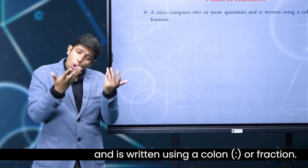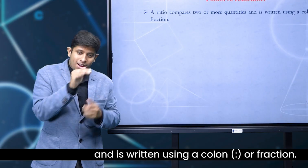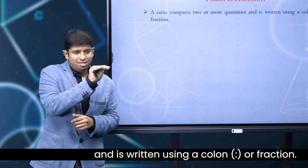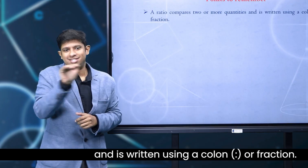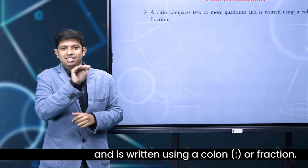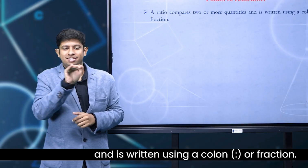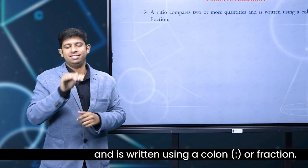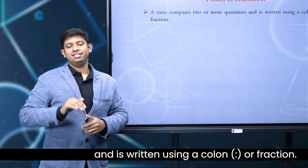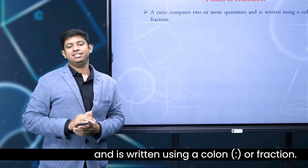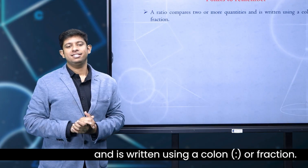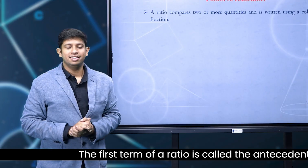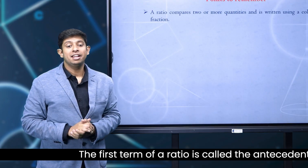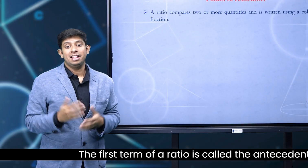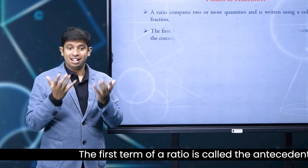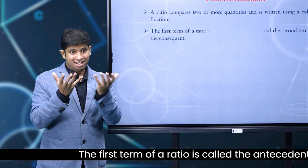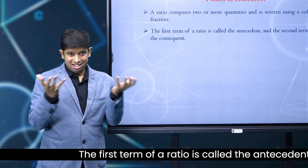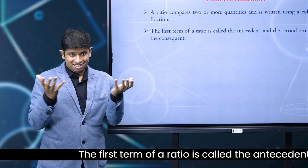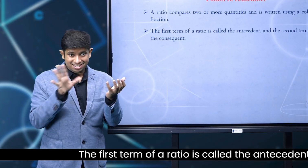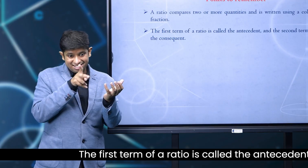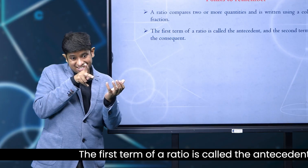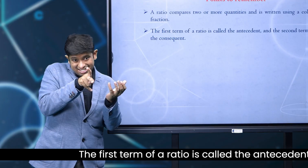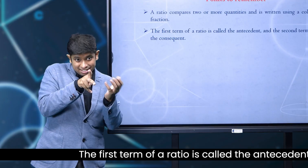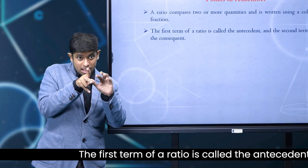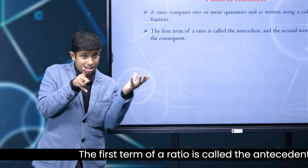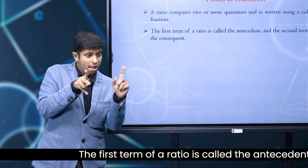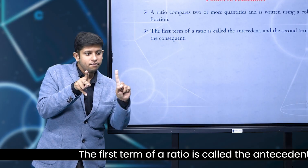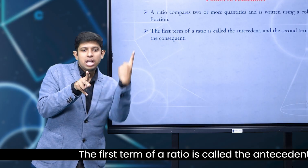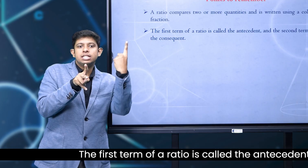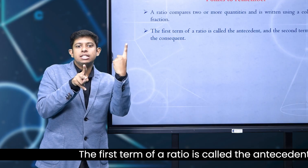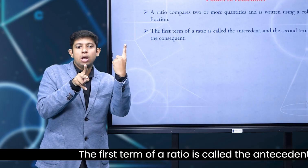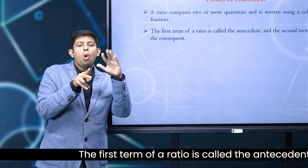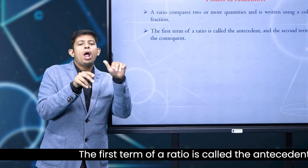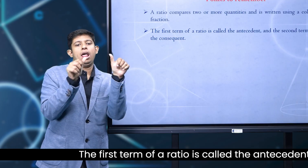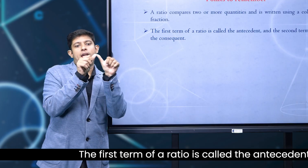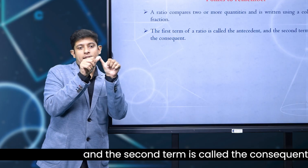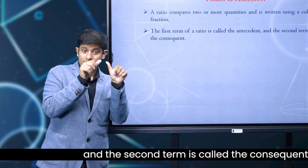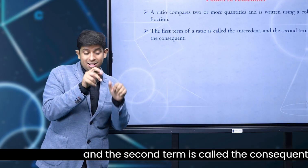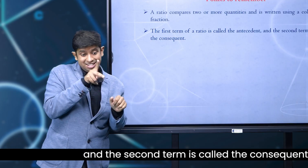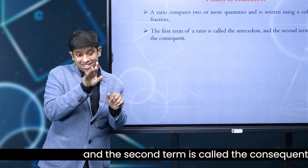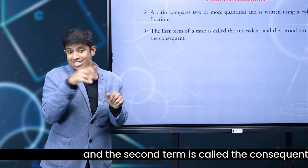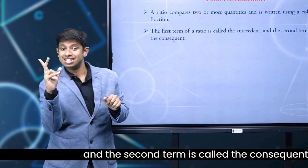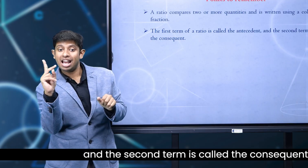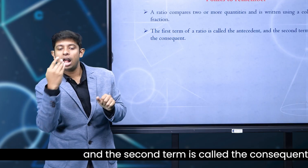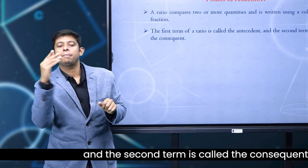fraction. The first term of a ratio is called the antecedent and the second term is called the